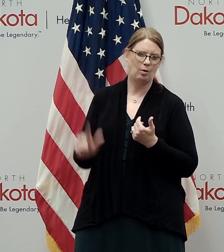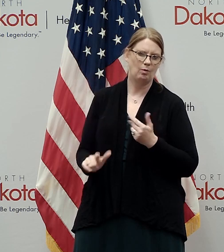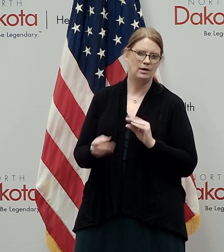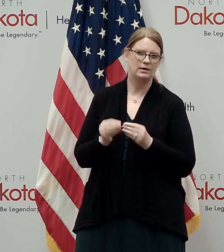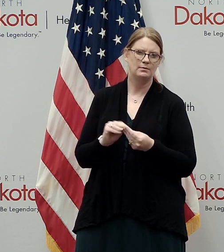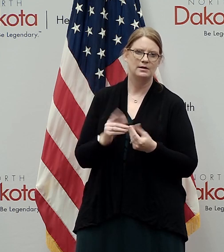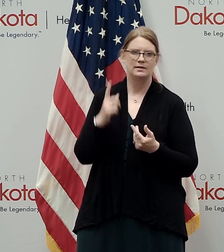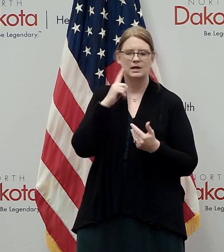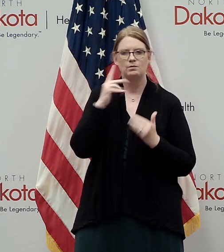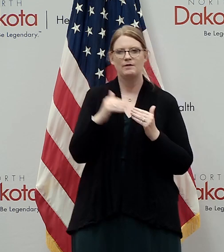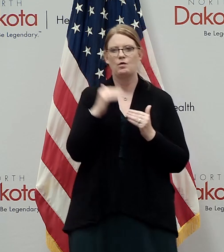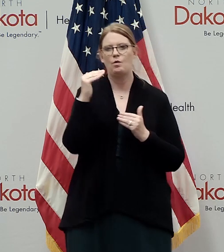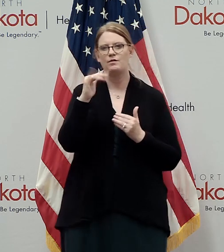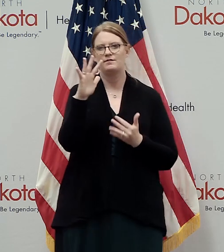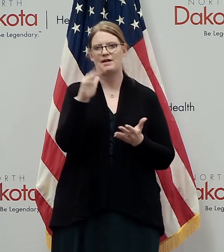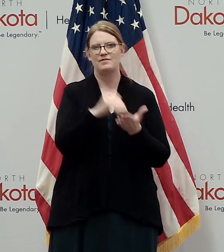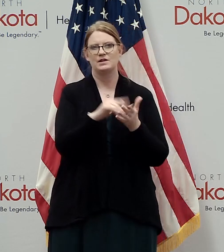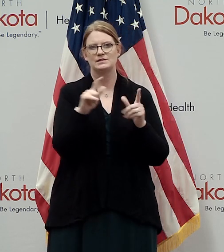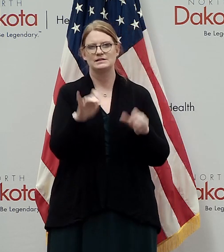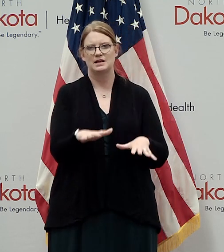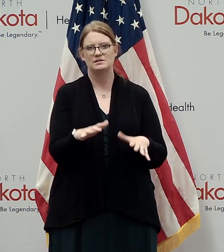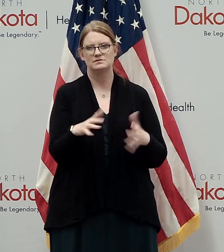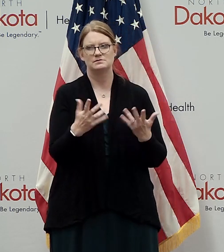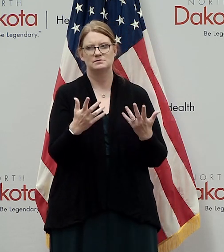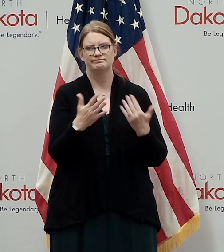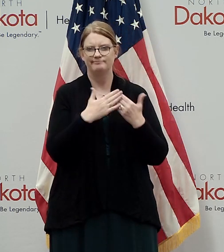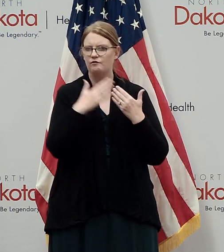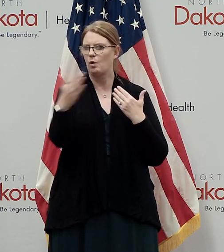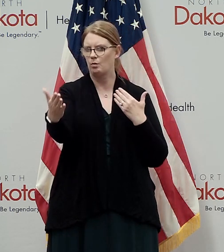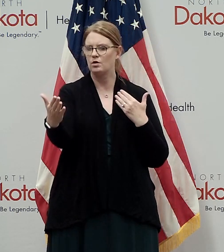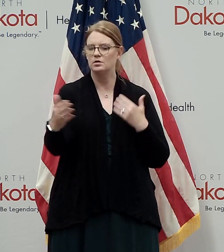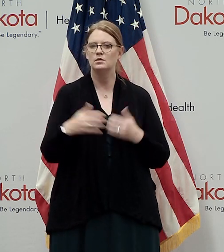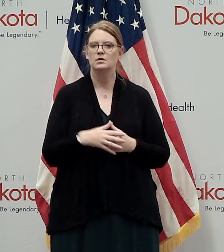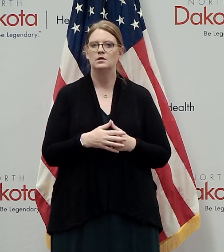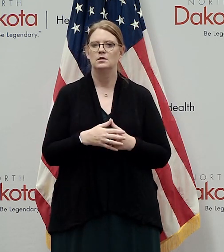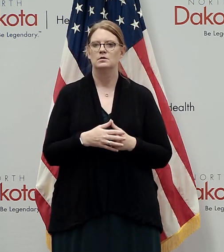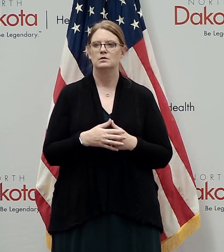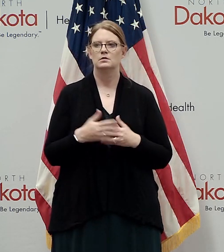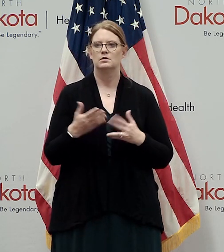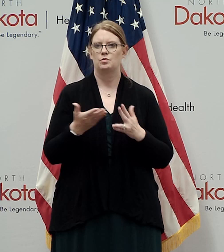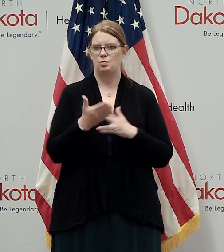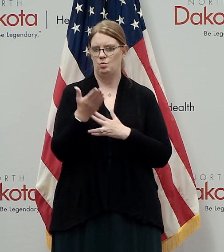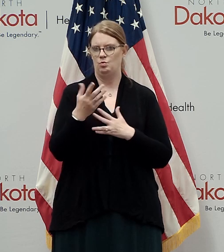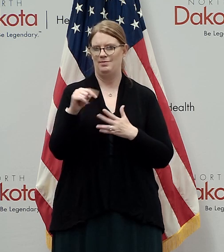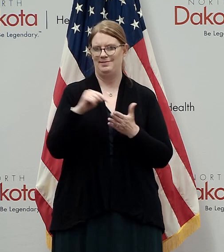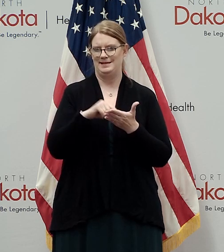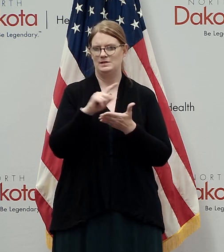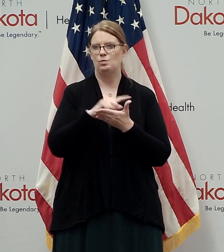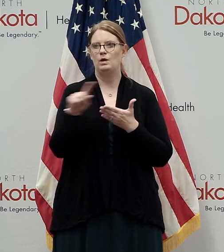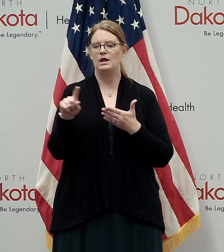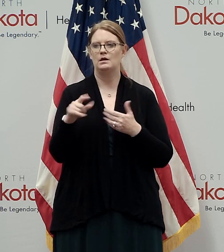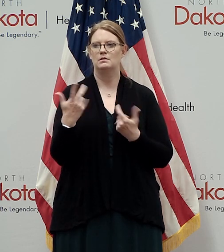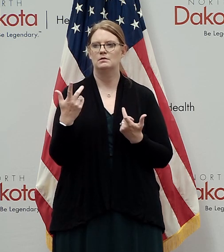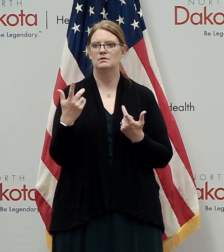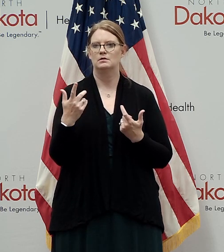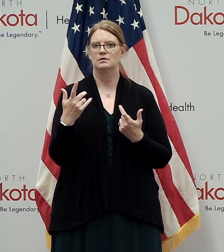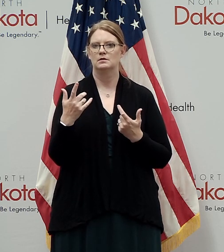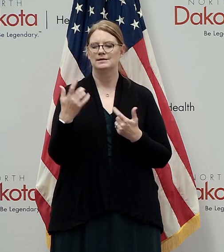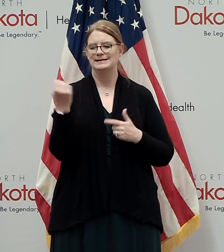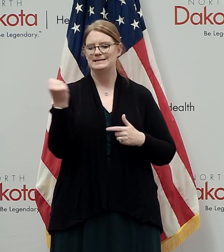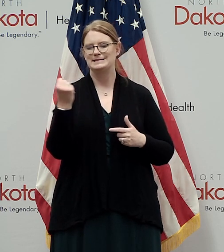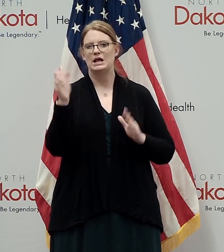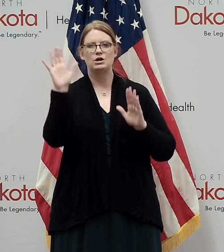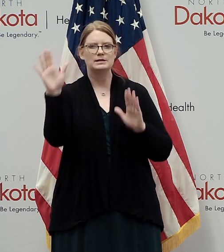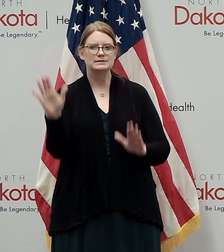think we've got over 5,000 tests scheduled each of the days going forward through the rest of the week. A little lighter on Saturday